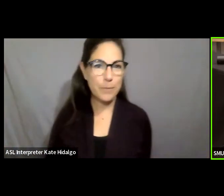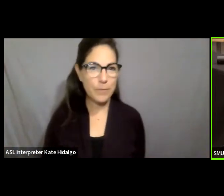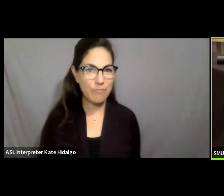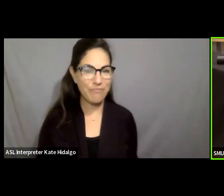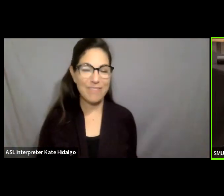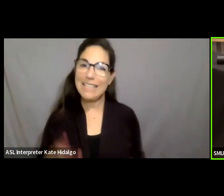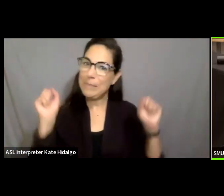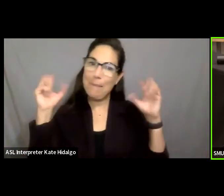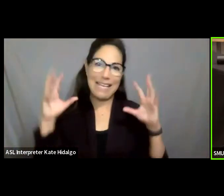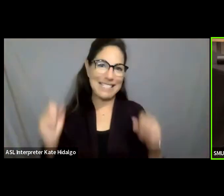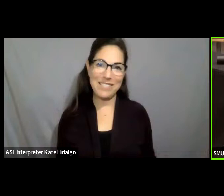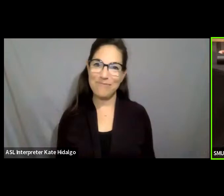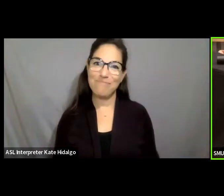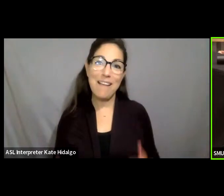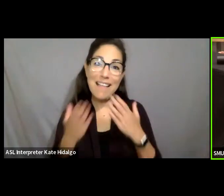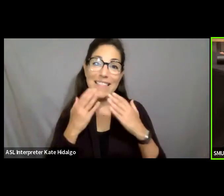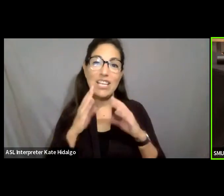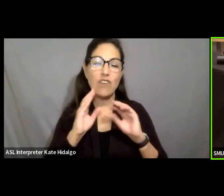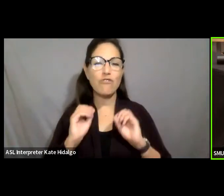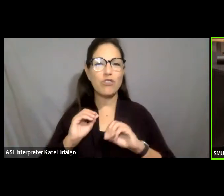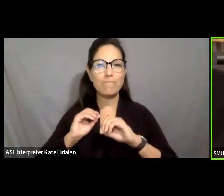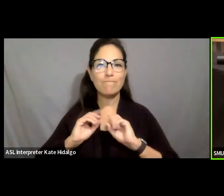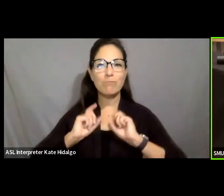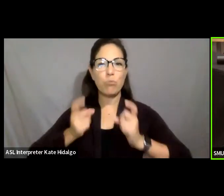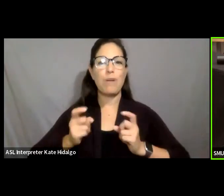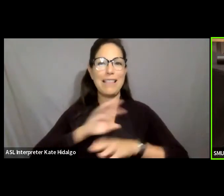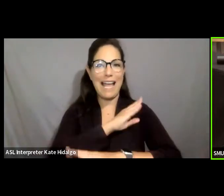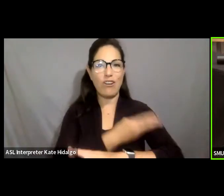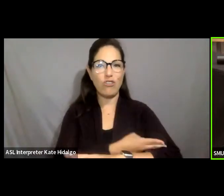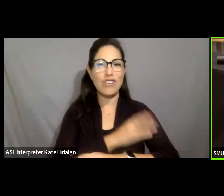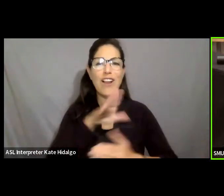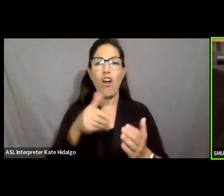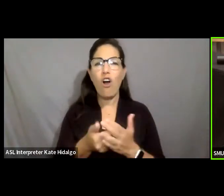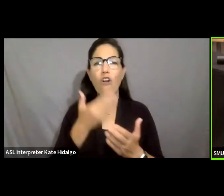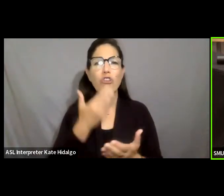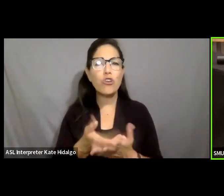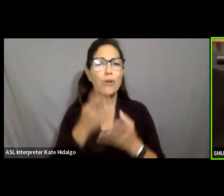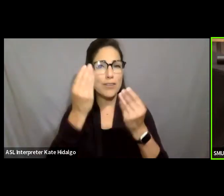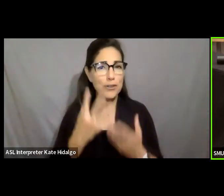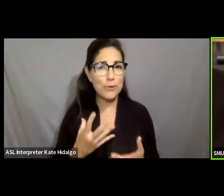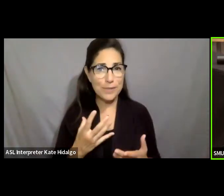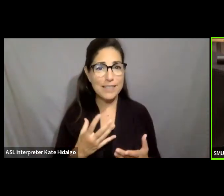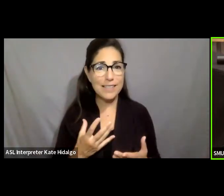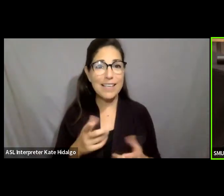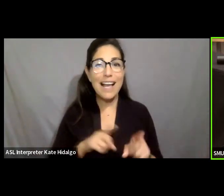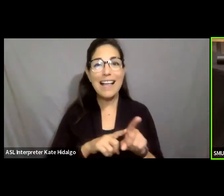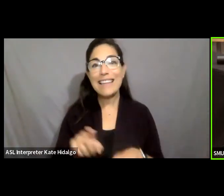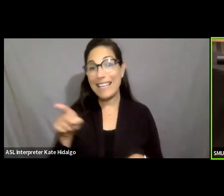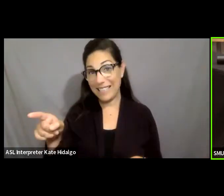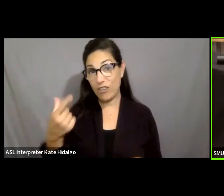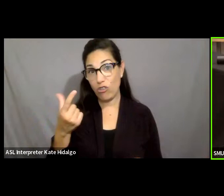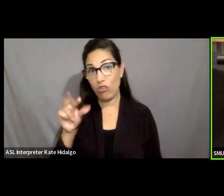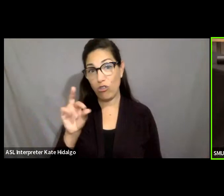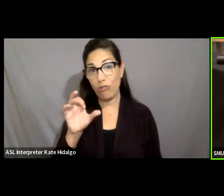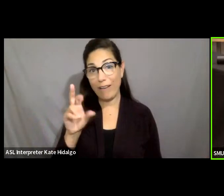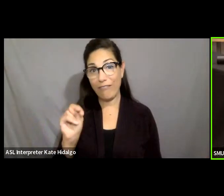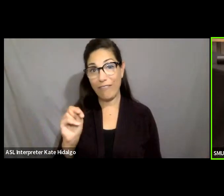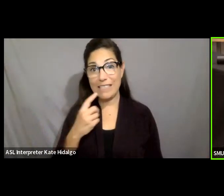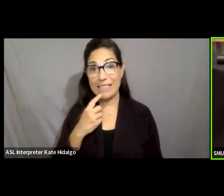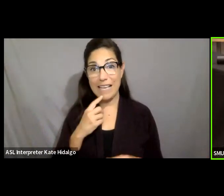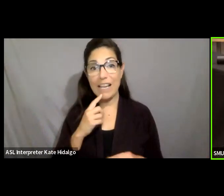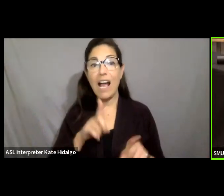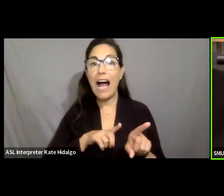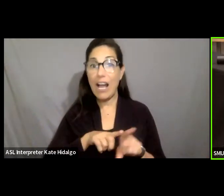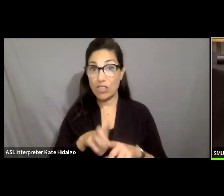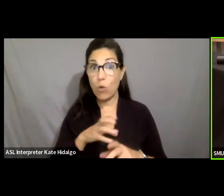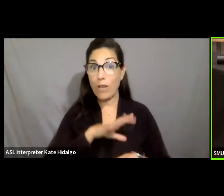It's just amazing. So thank you for bringing the energy here and sharing all the good news that's happening at all our school sites. And like Trustee Griffin said earlier, I actually want to also visit all the